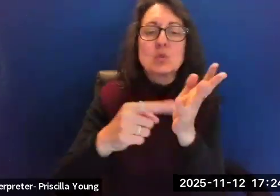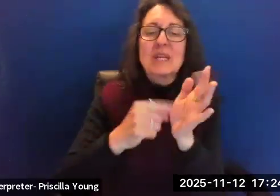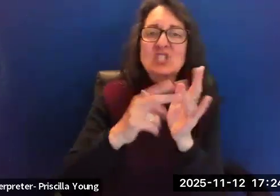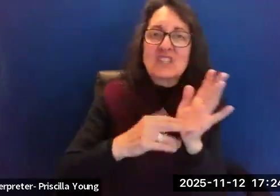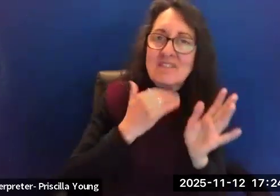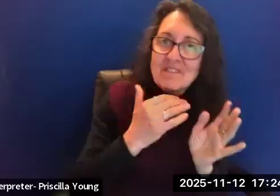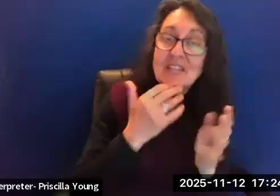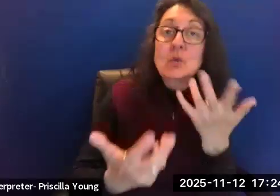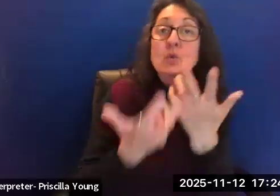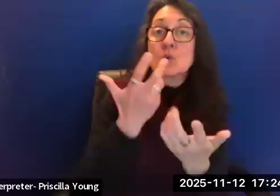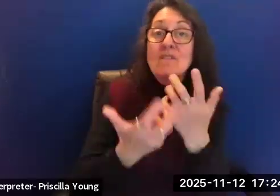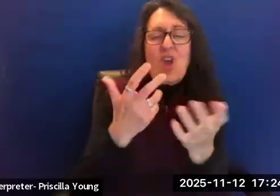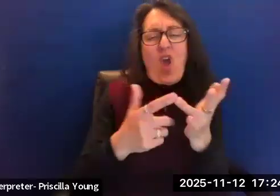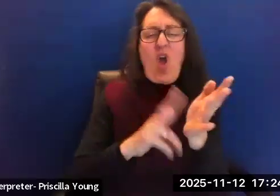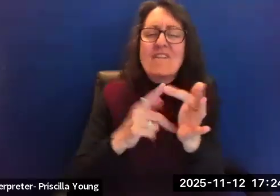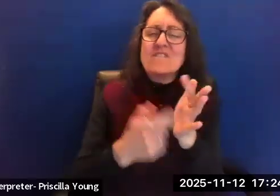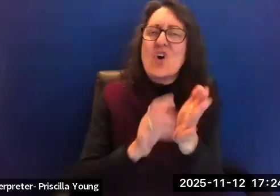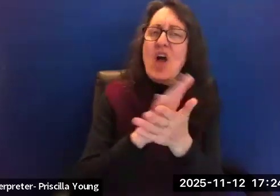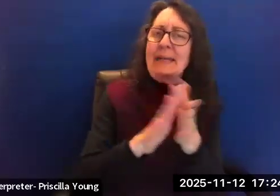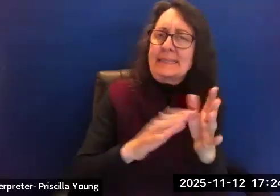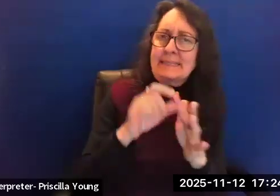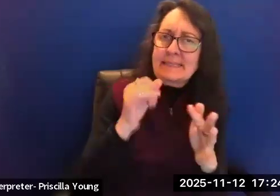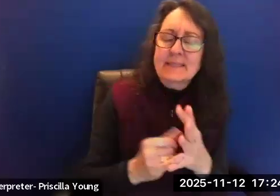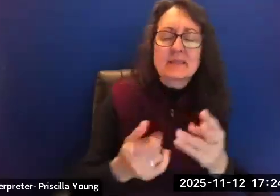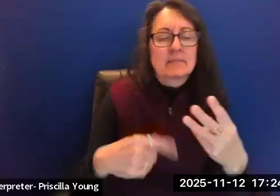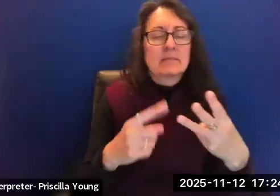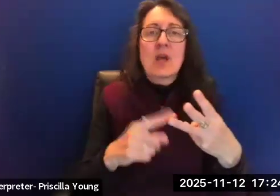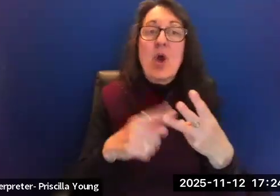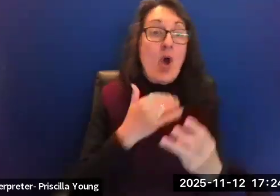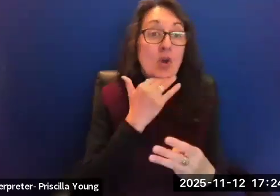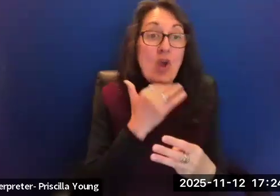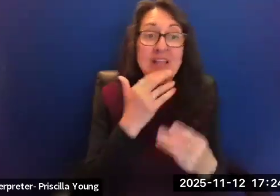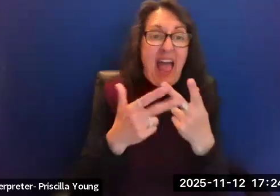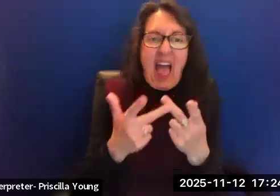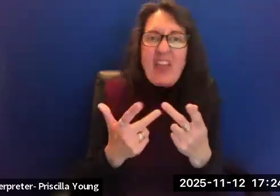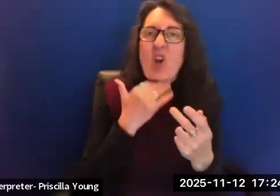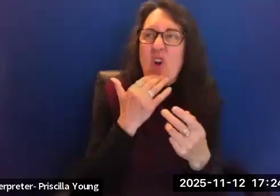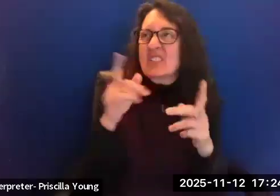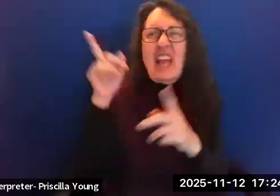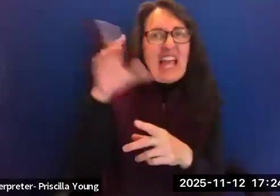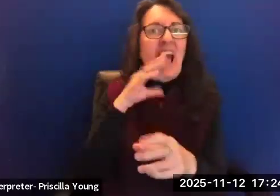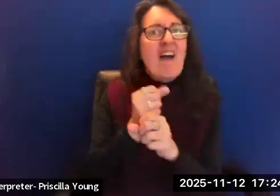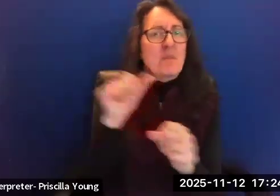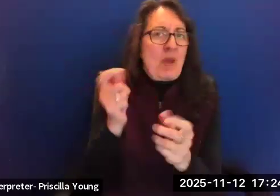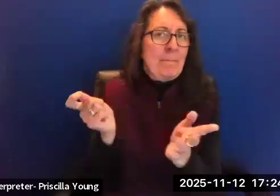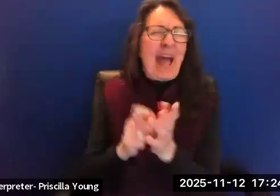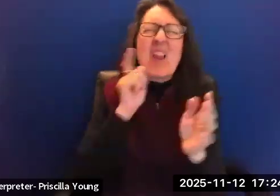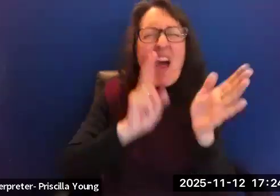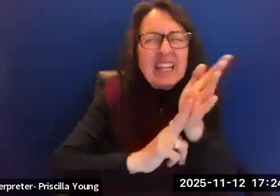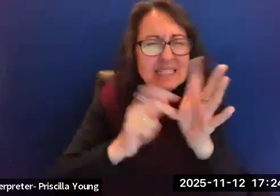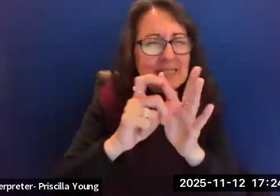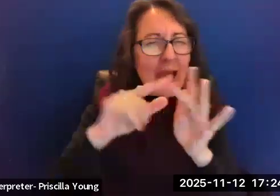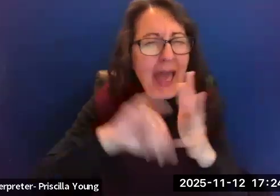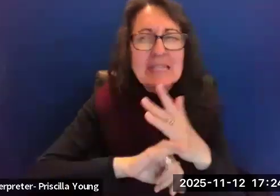overheads, costs that other parts of government pay for, such as the NDIS